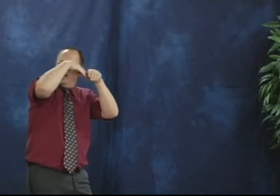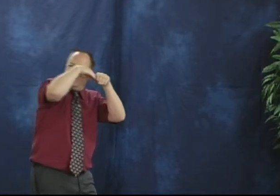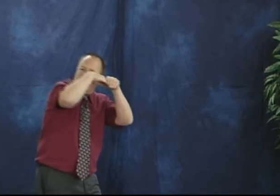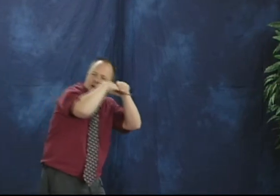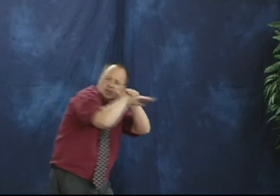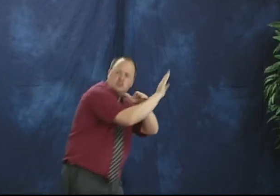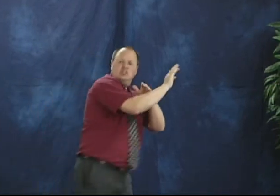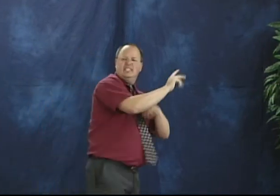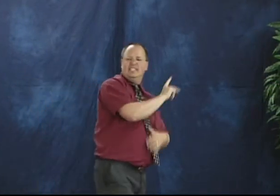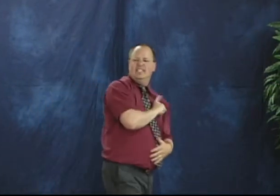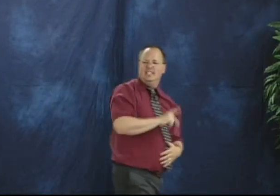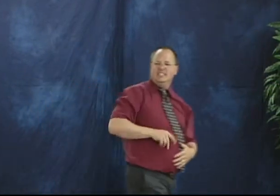we enter the kingdom.